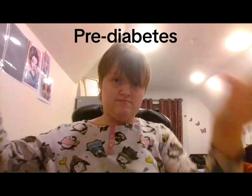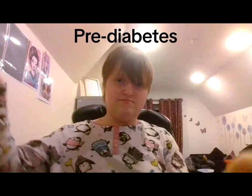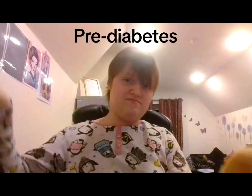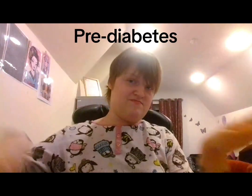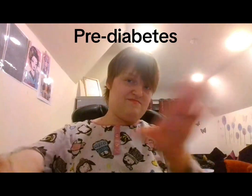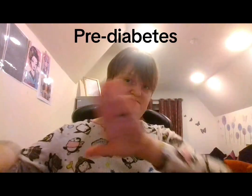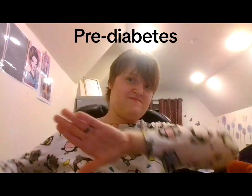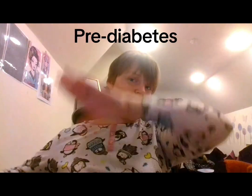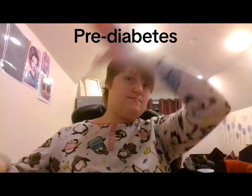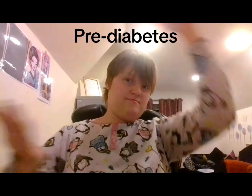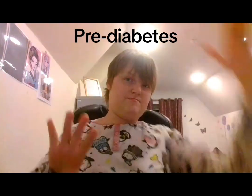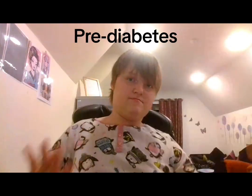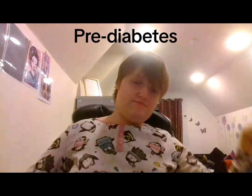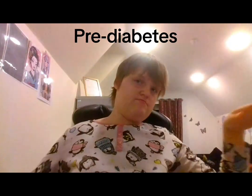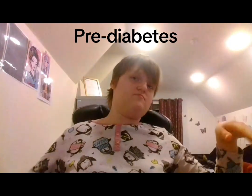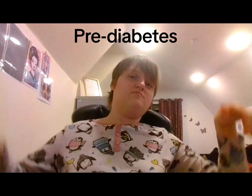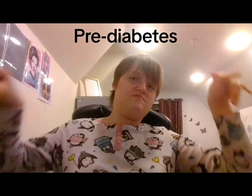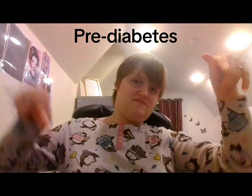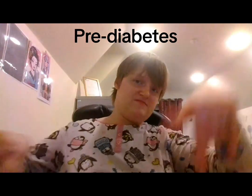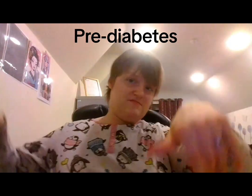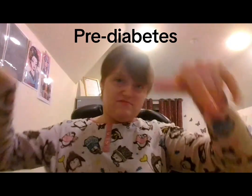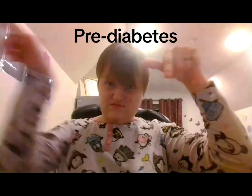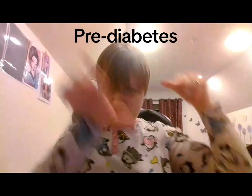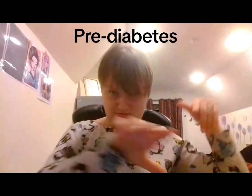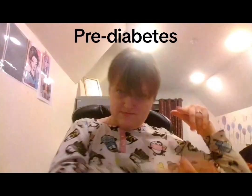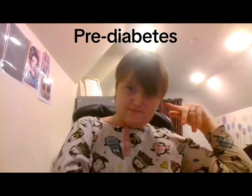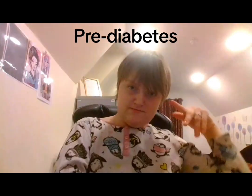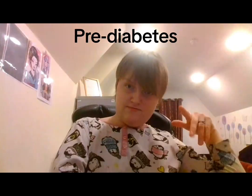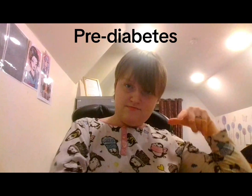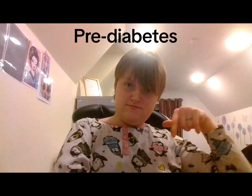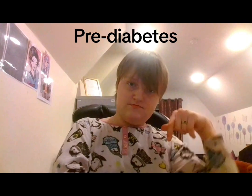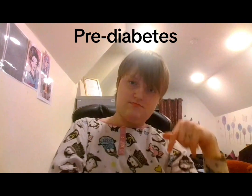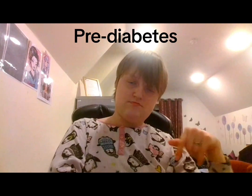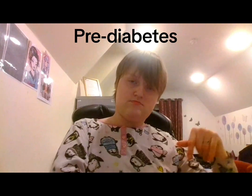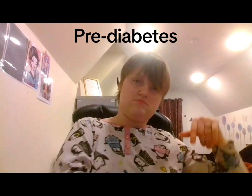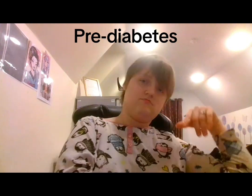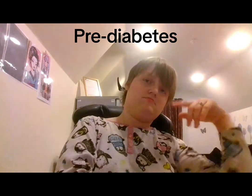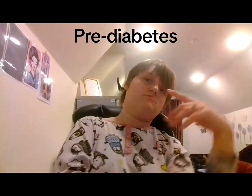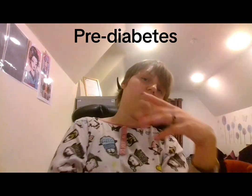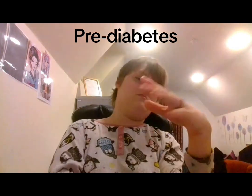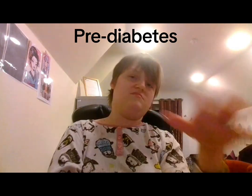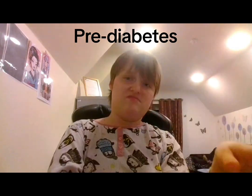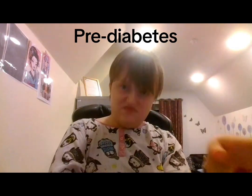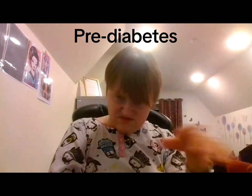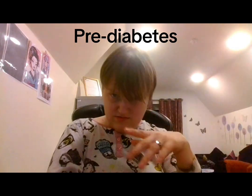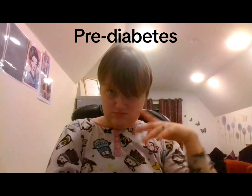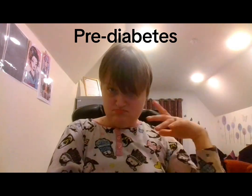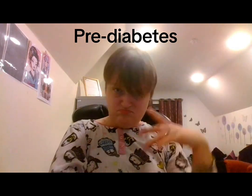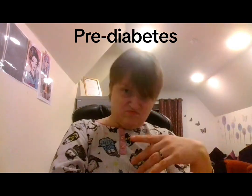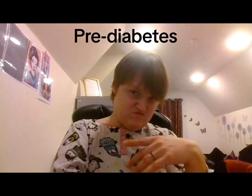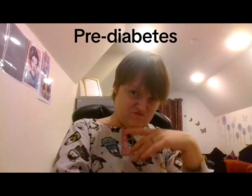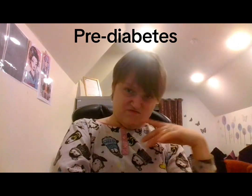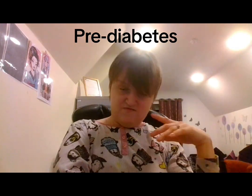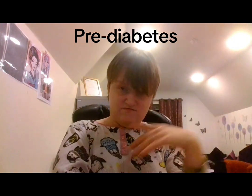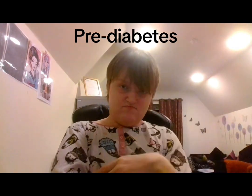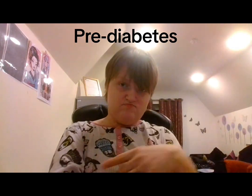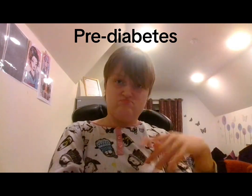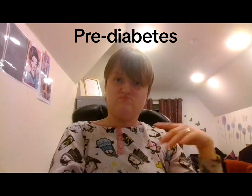changes. You can also call our helpline if you have any worries about being at risk of type